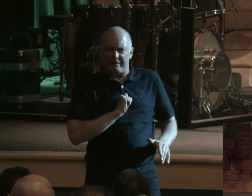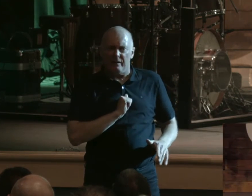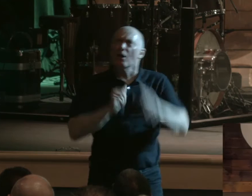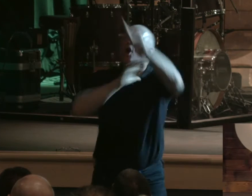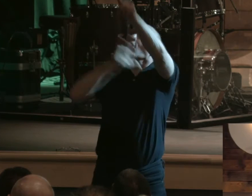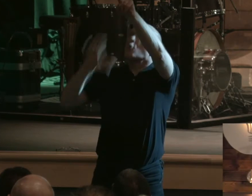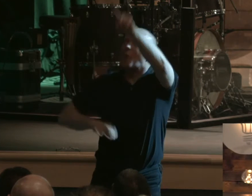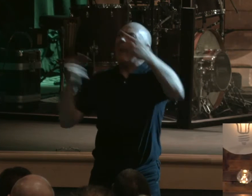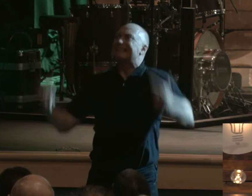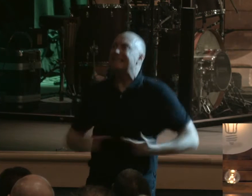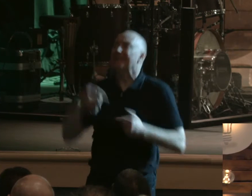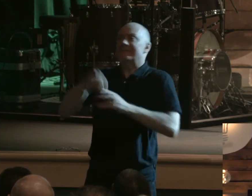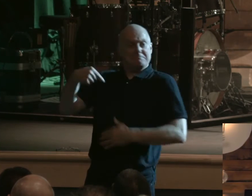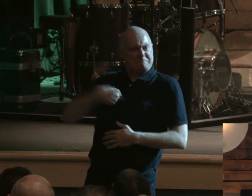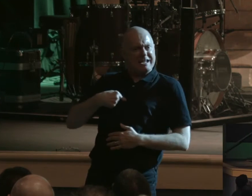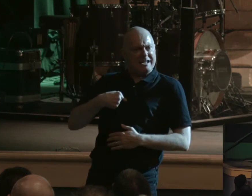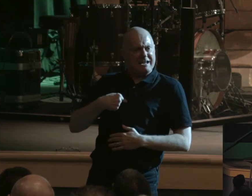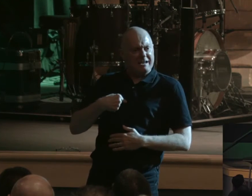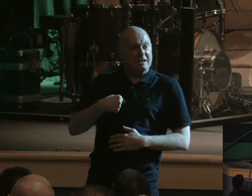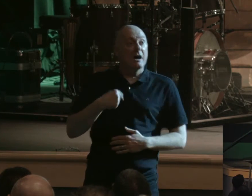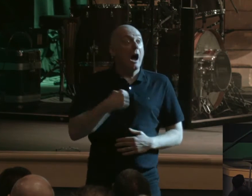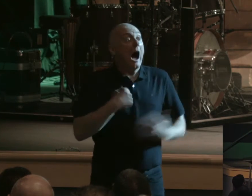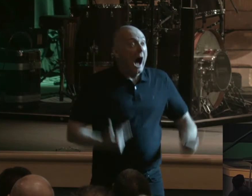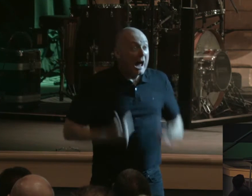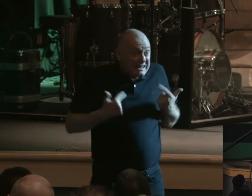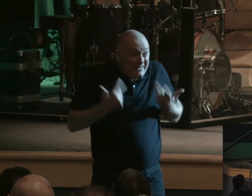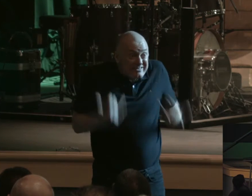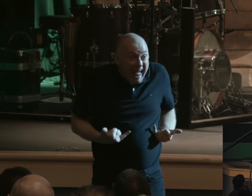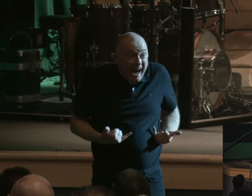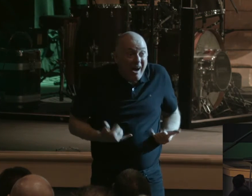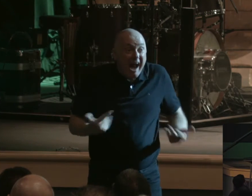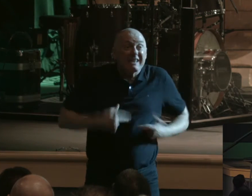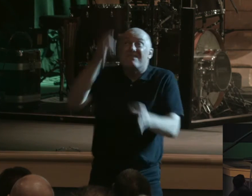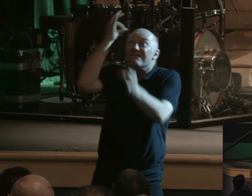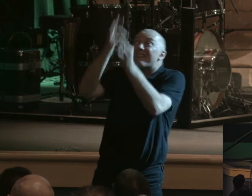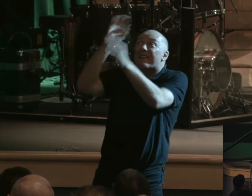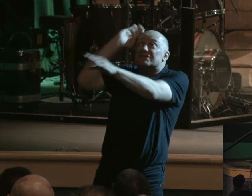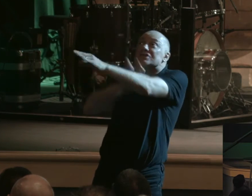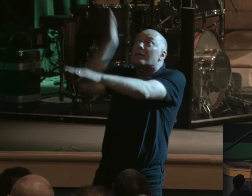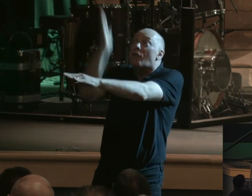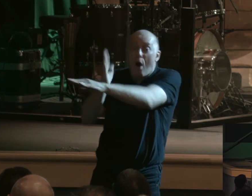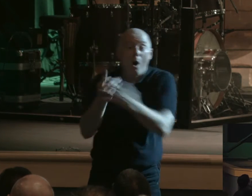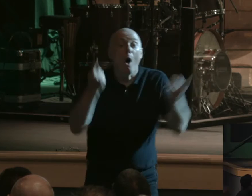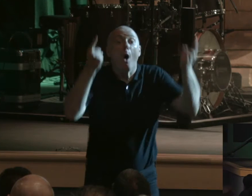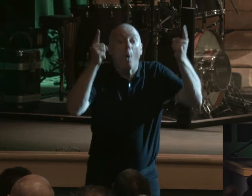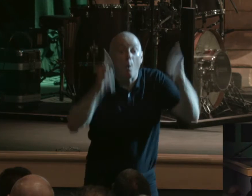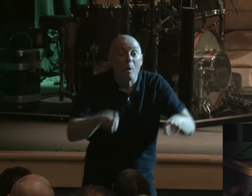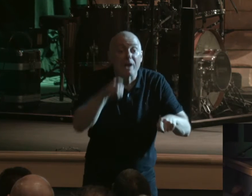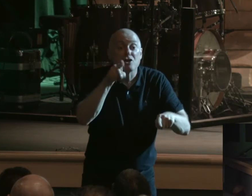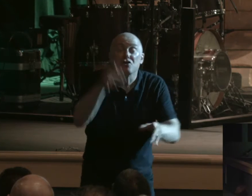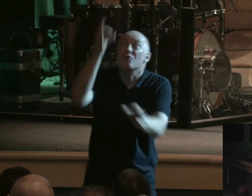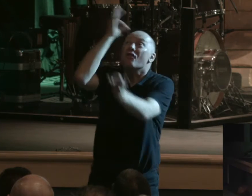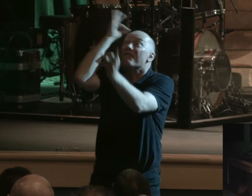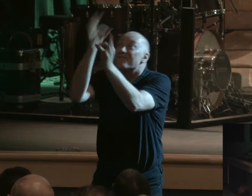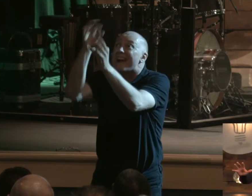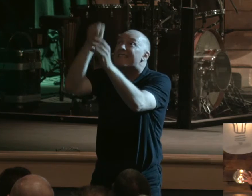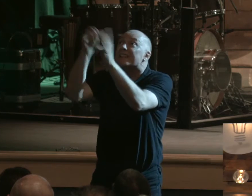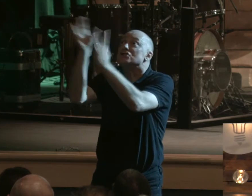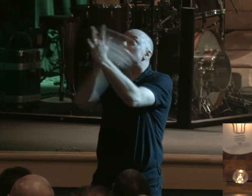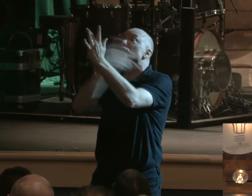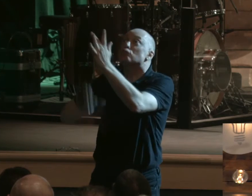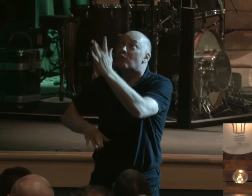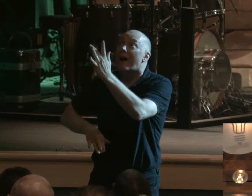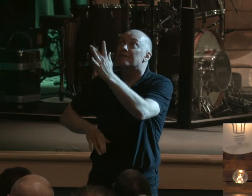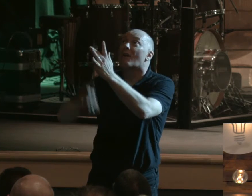but Christ who lives in me. And the life I now live, I live by faith in the Son of God. Don't you see? When we place our faith in Jesus